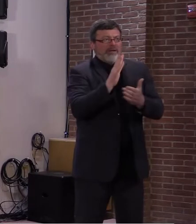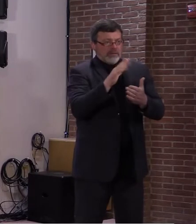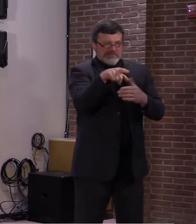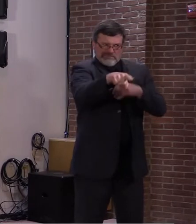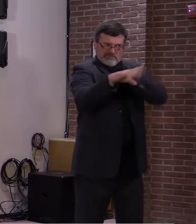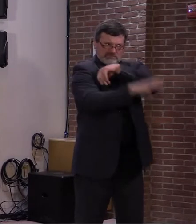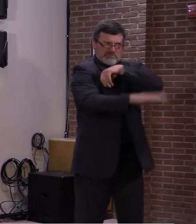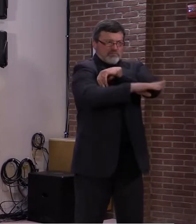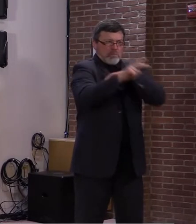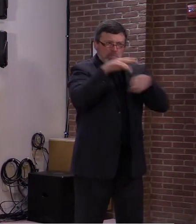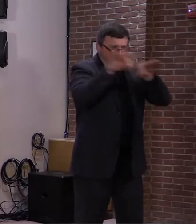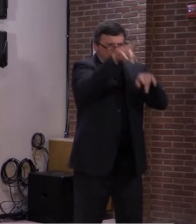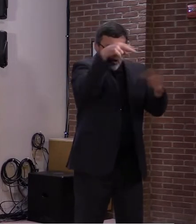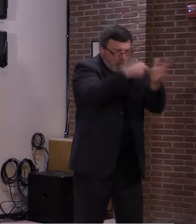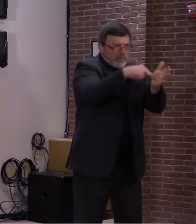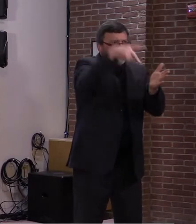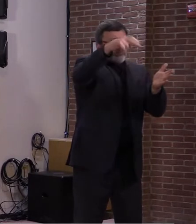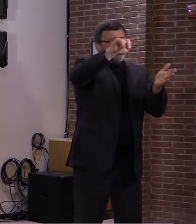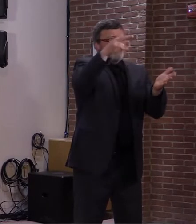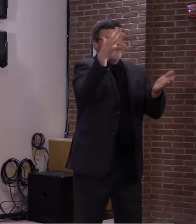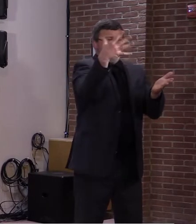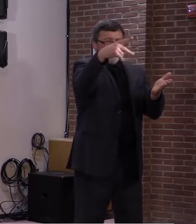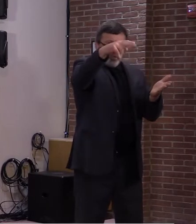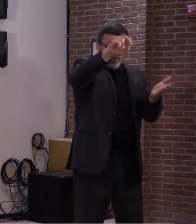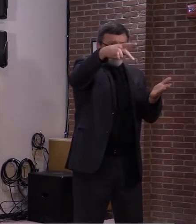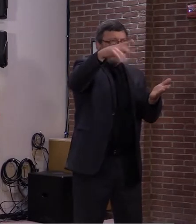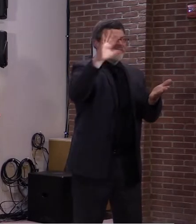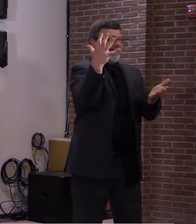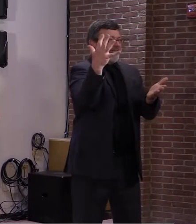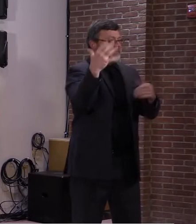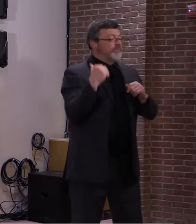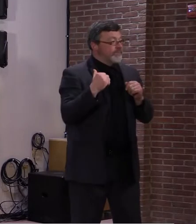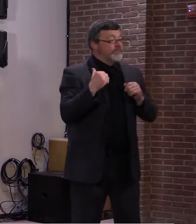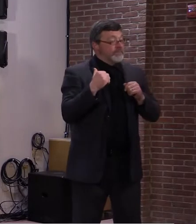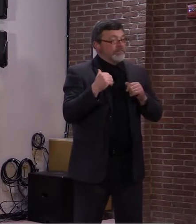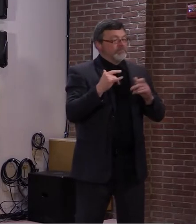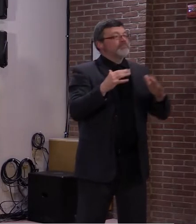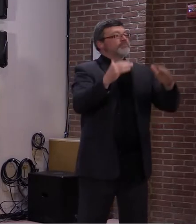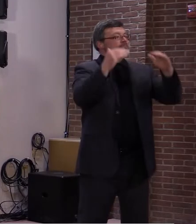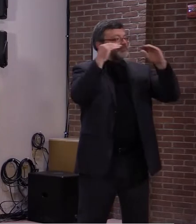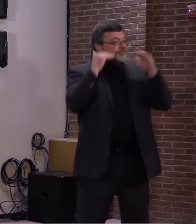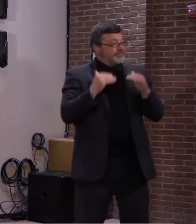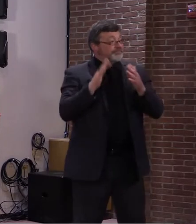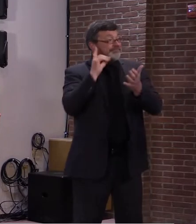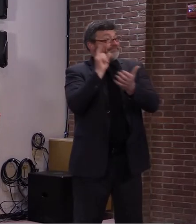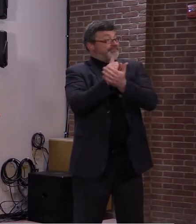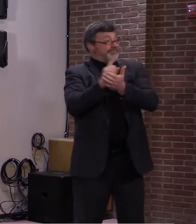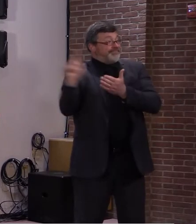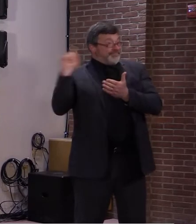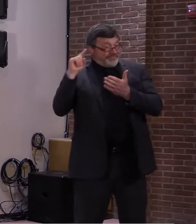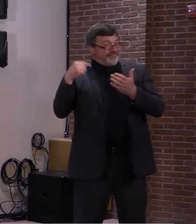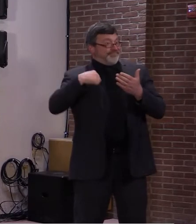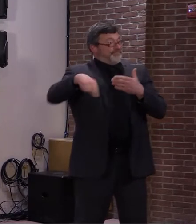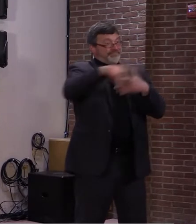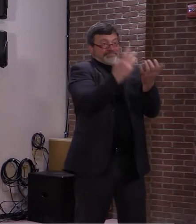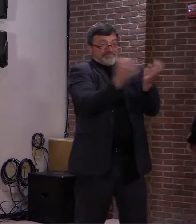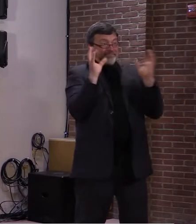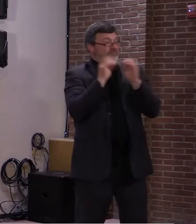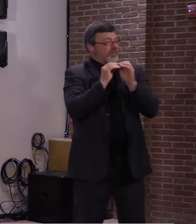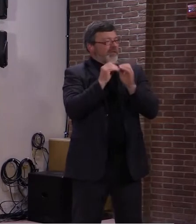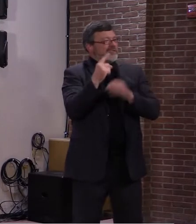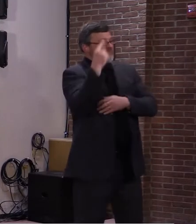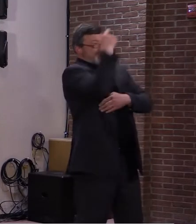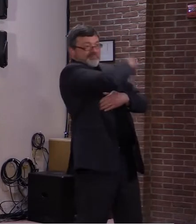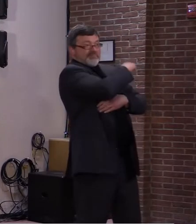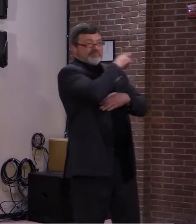Next, at last week's press conference, we discussed the serious demographic challenges we face as a state and how